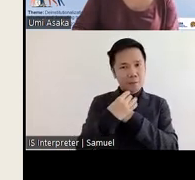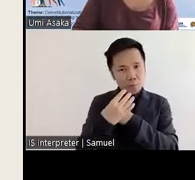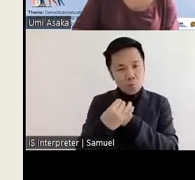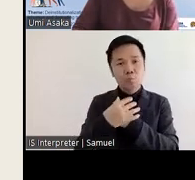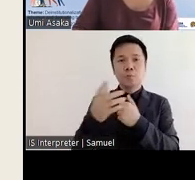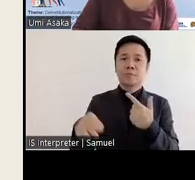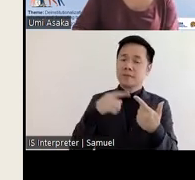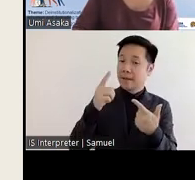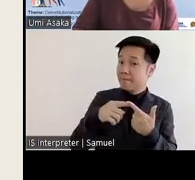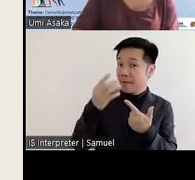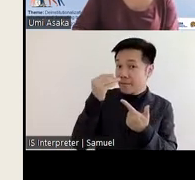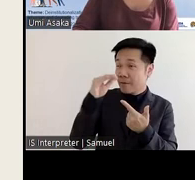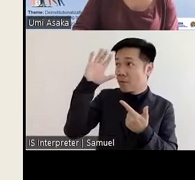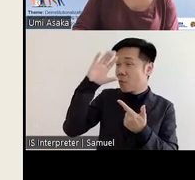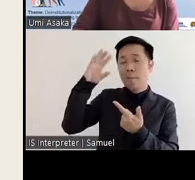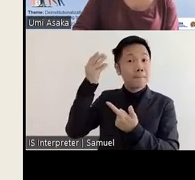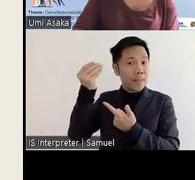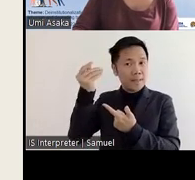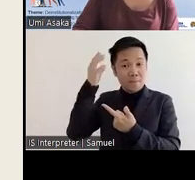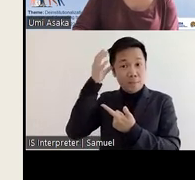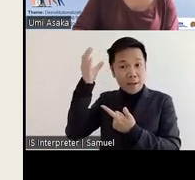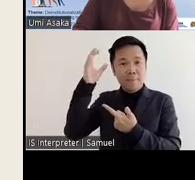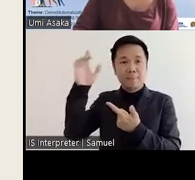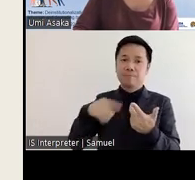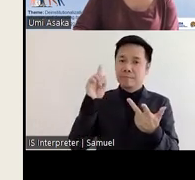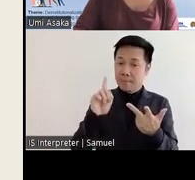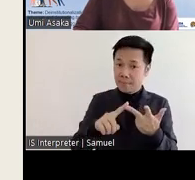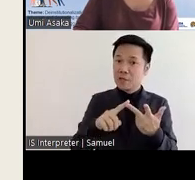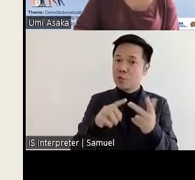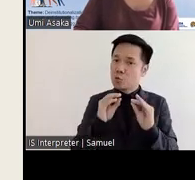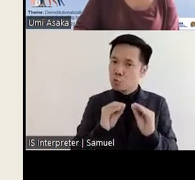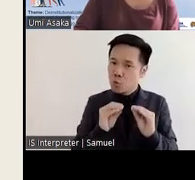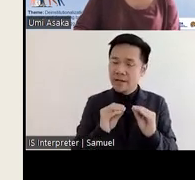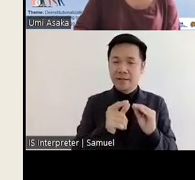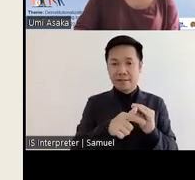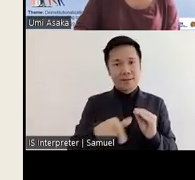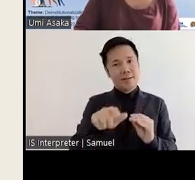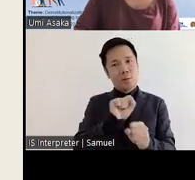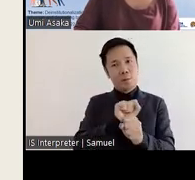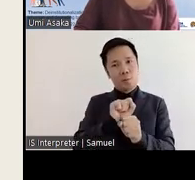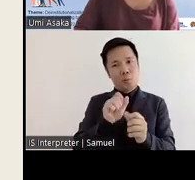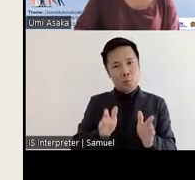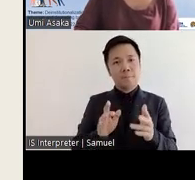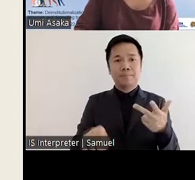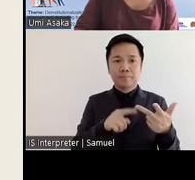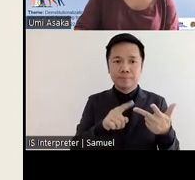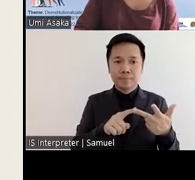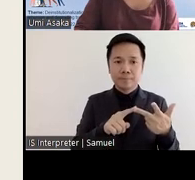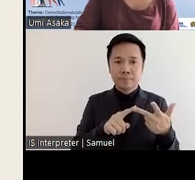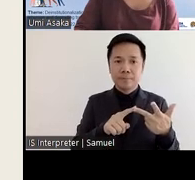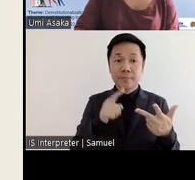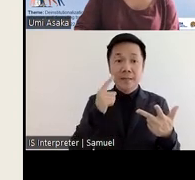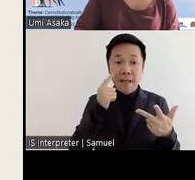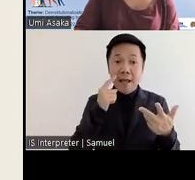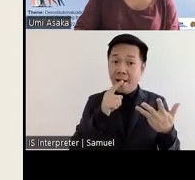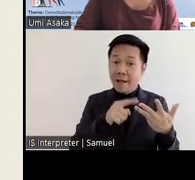their funding to provide support workers, and recruit and train support workers. These centers were mainly started by people with